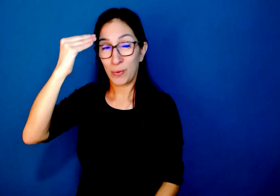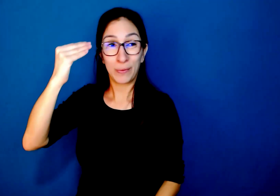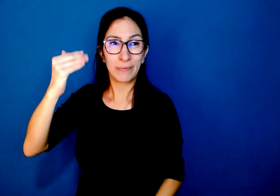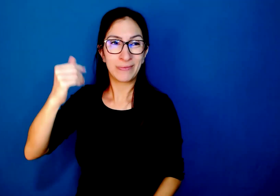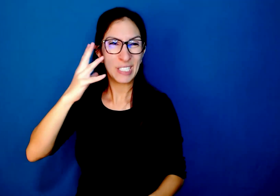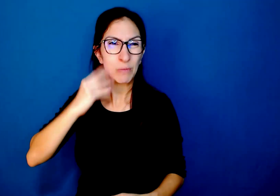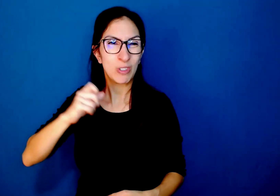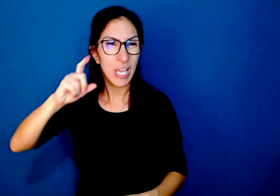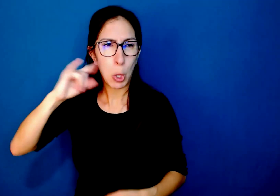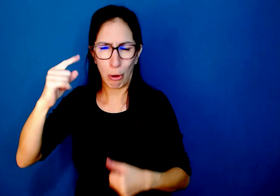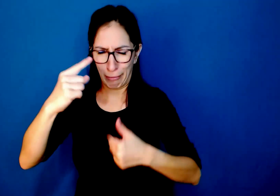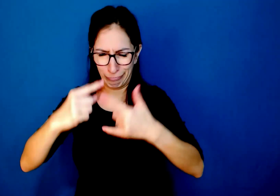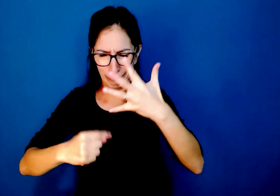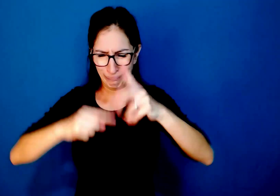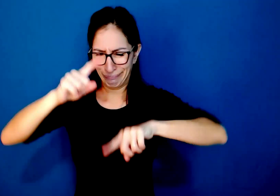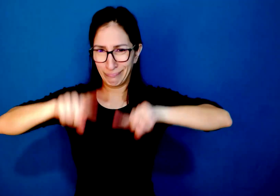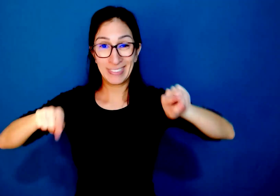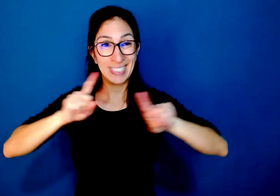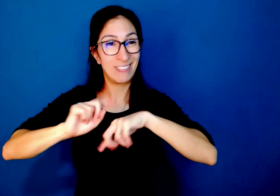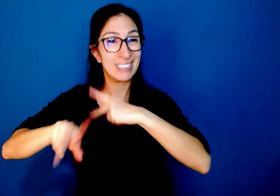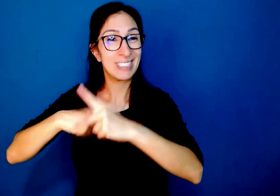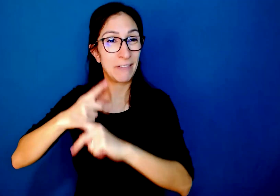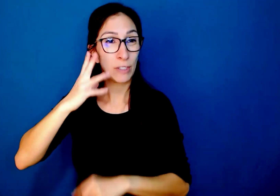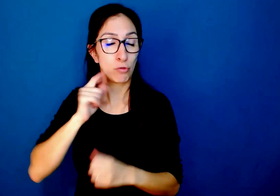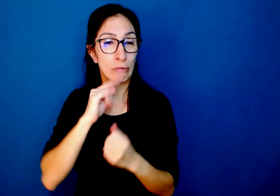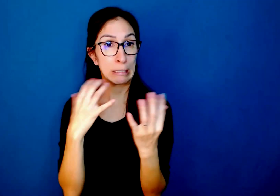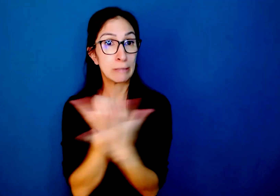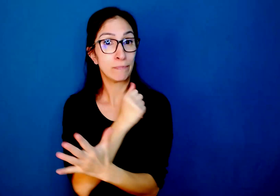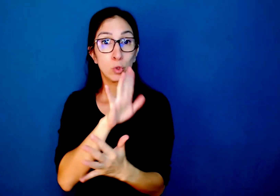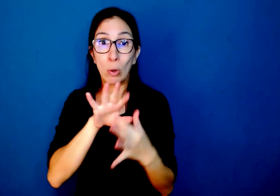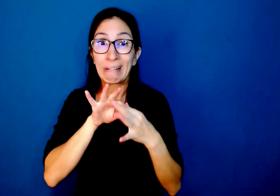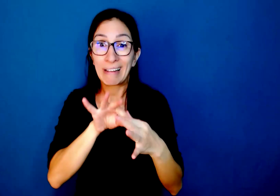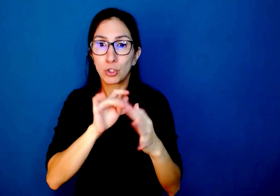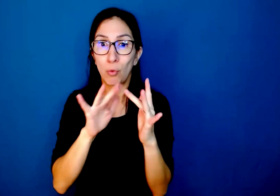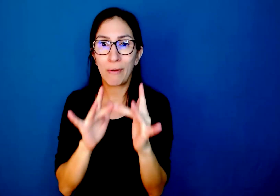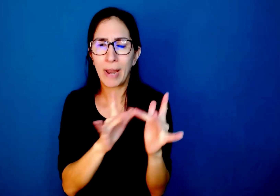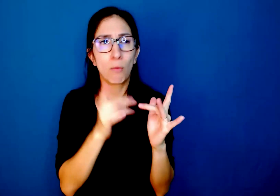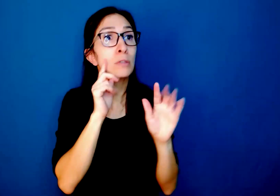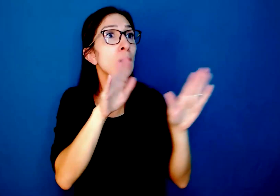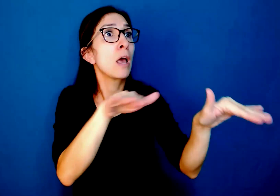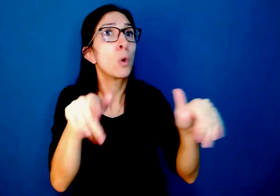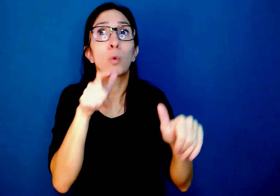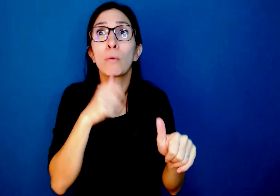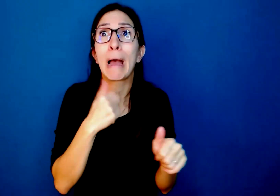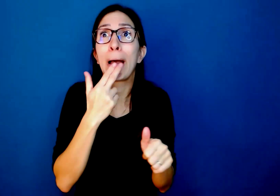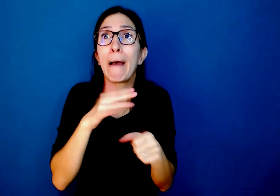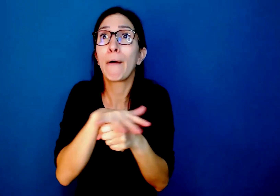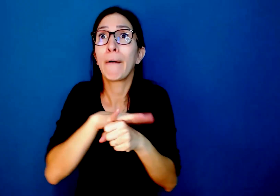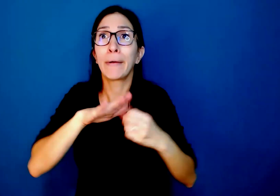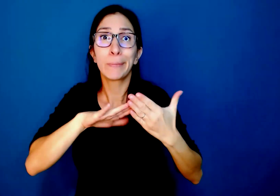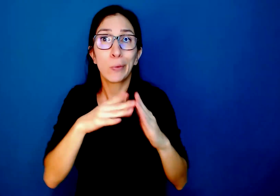different forms. So I think, really leveraging your network and your connections, hey, who in my local community,